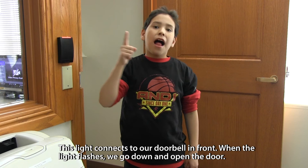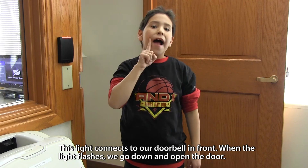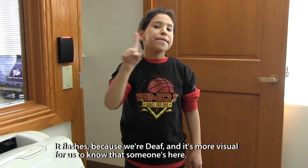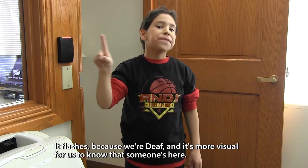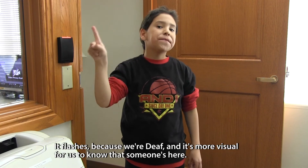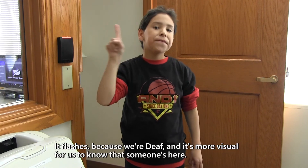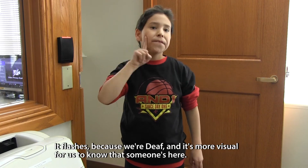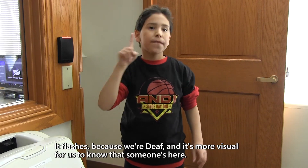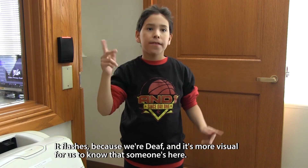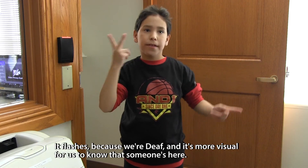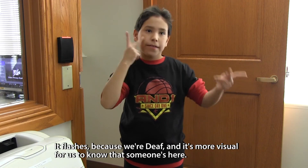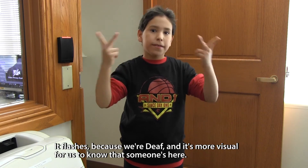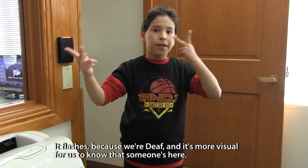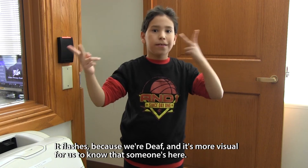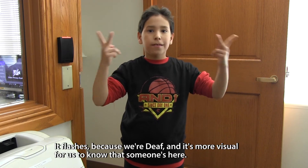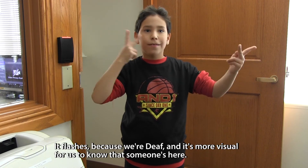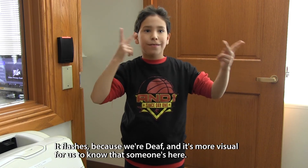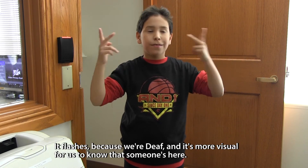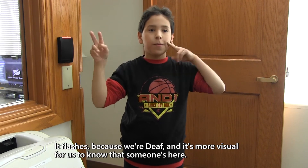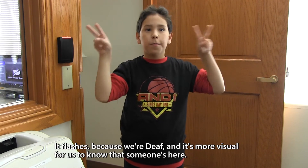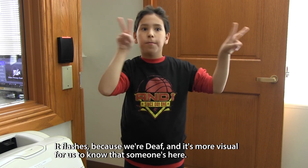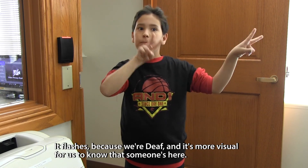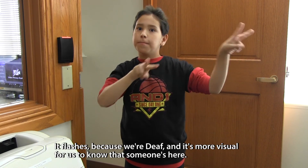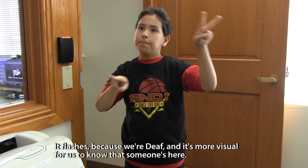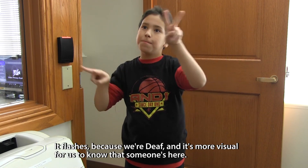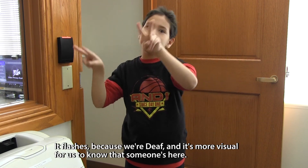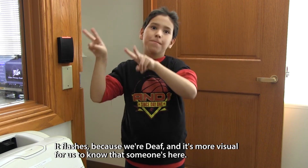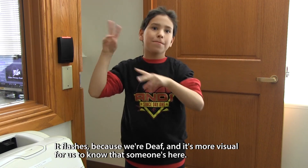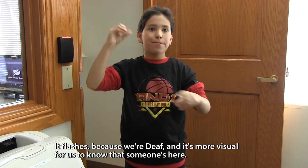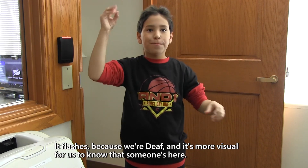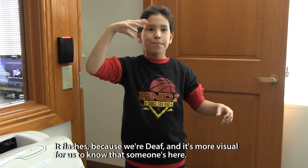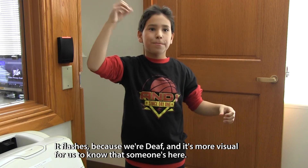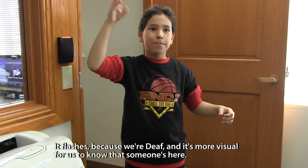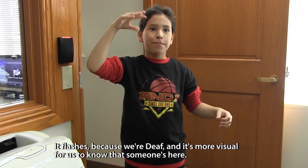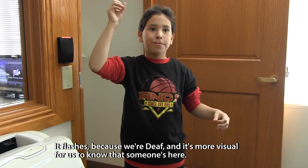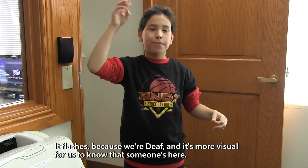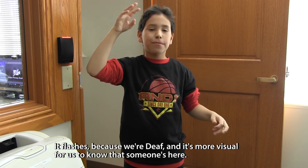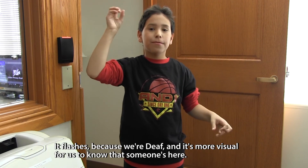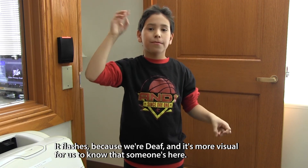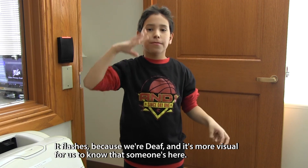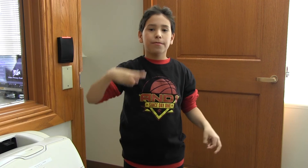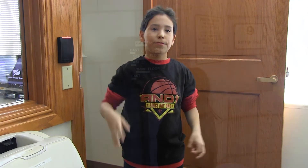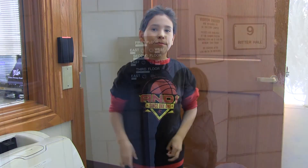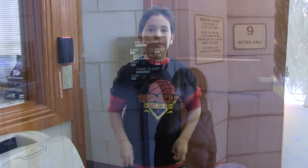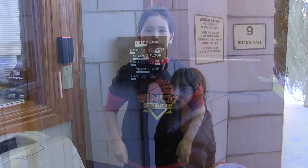It flashes because we're deaf and it's more visual for us to know that someone's here.